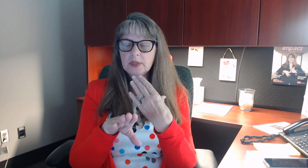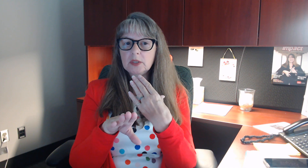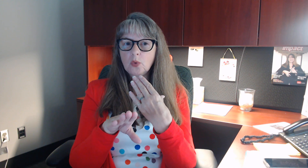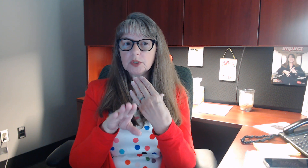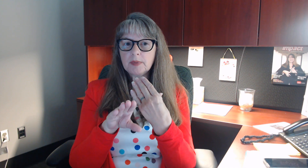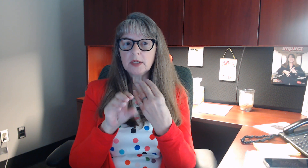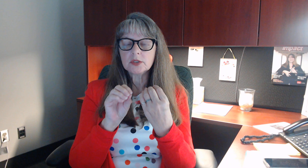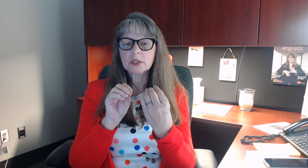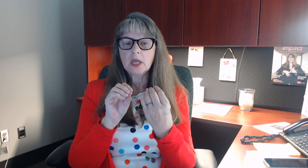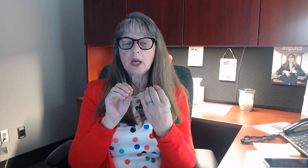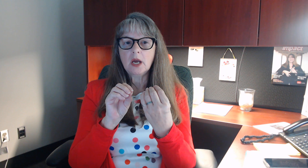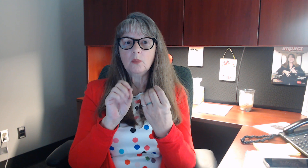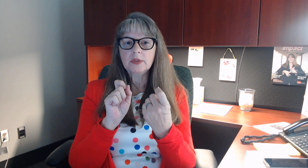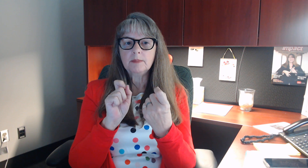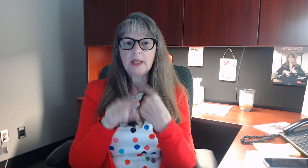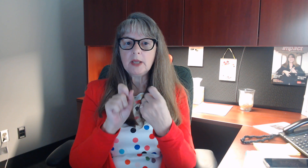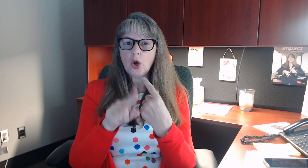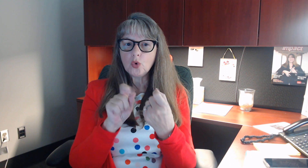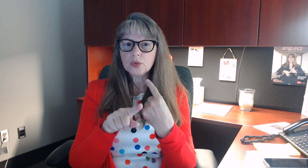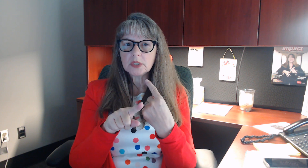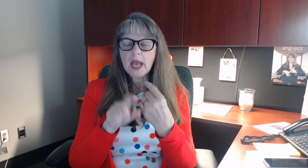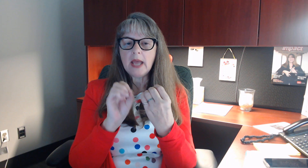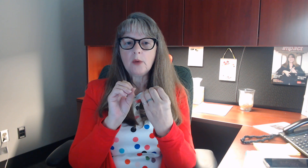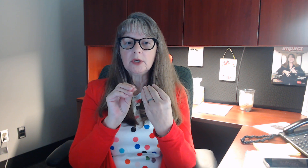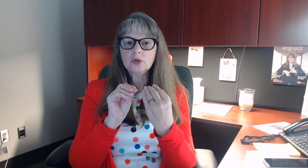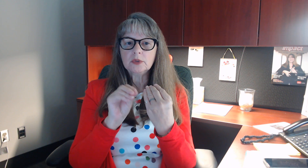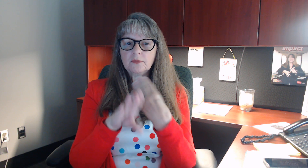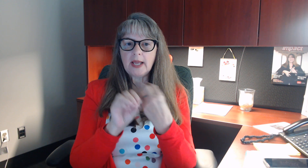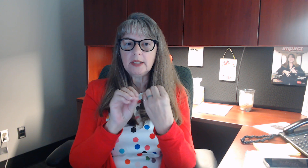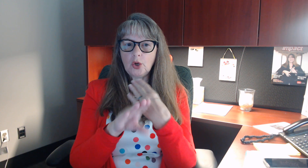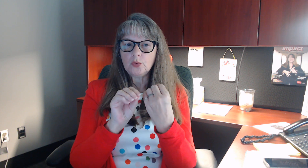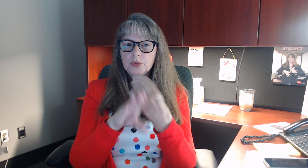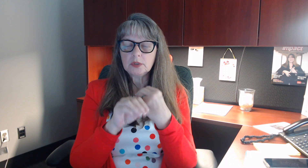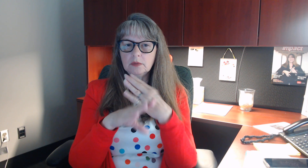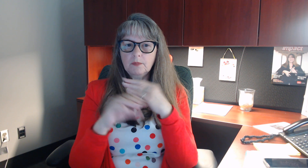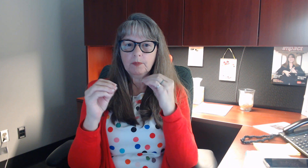did correspondence with the baby O's, and now we can do it with the flattened O's.